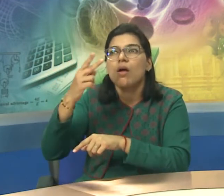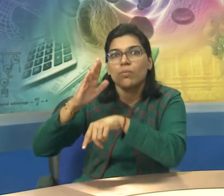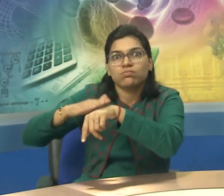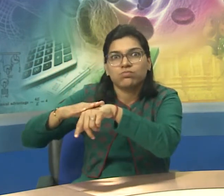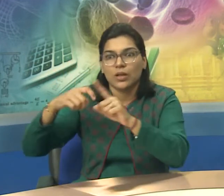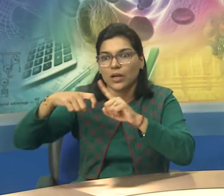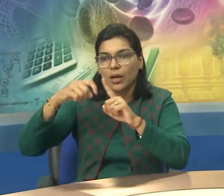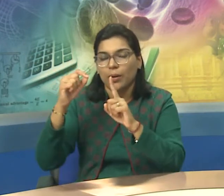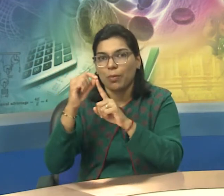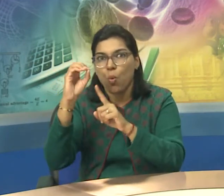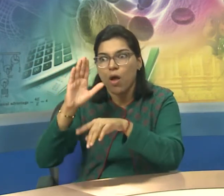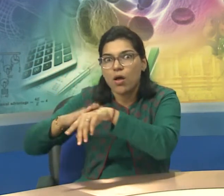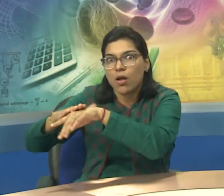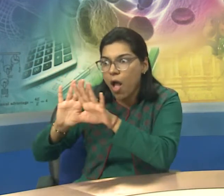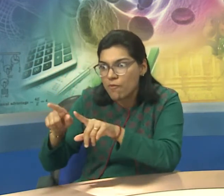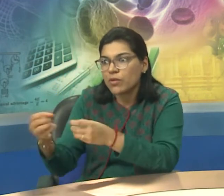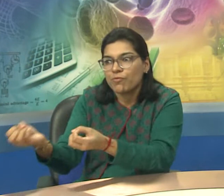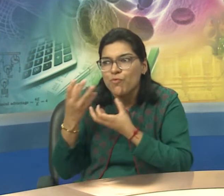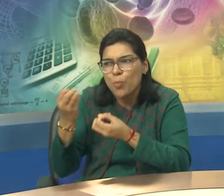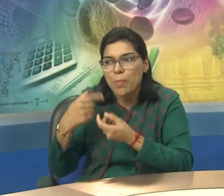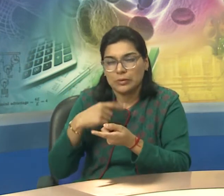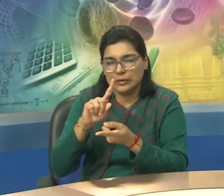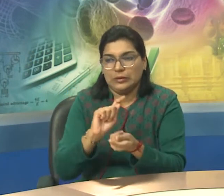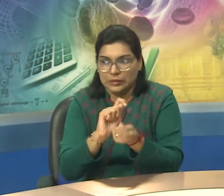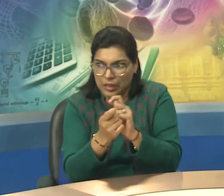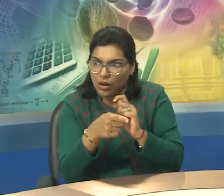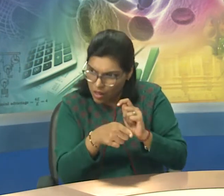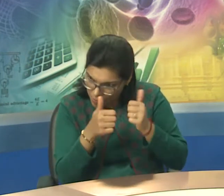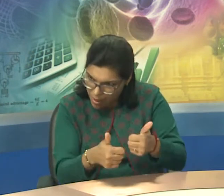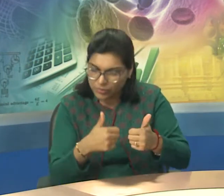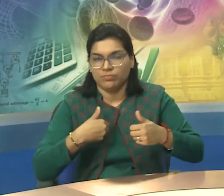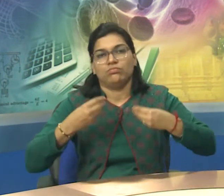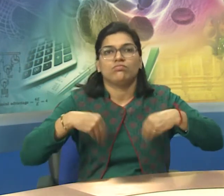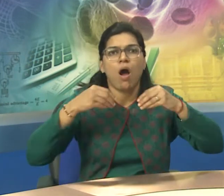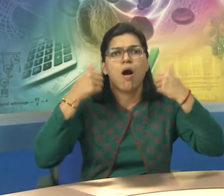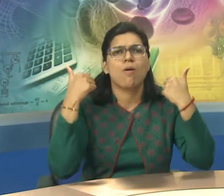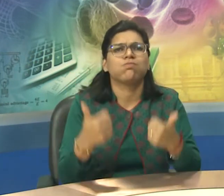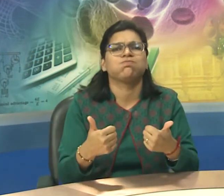in different other factors such as training, technology, and skill based.